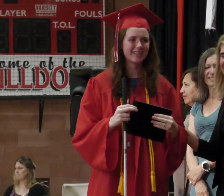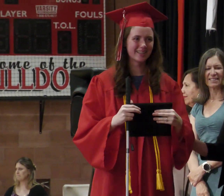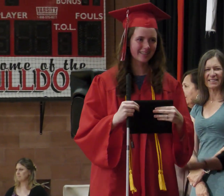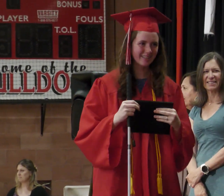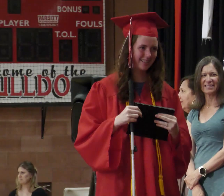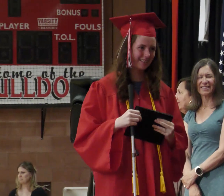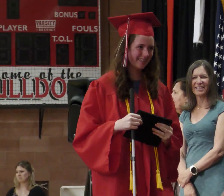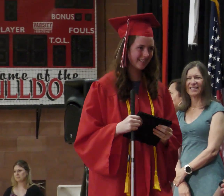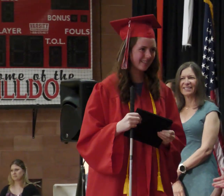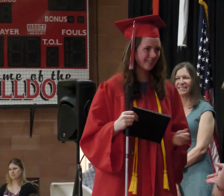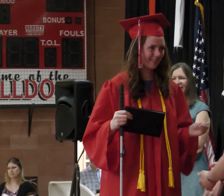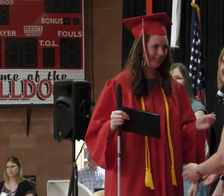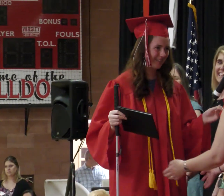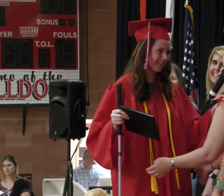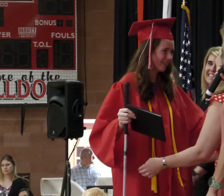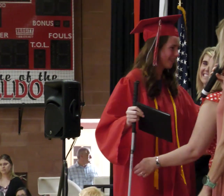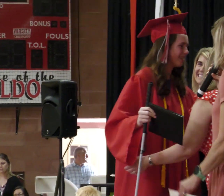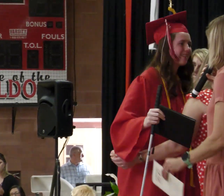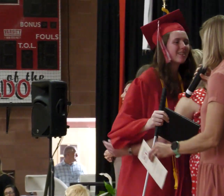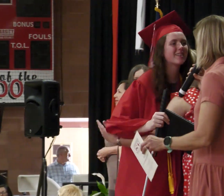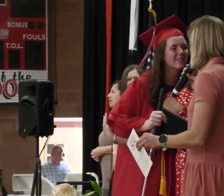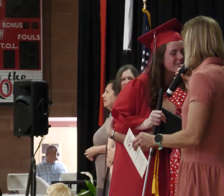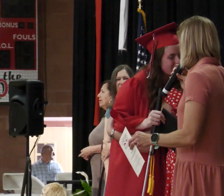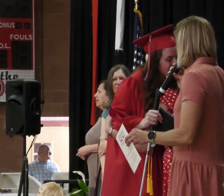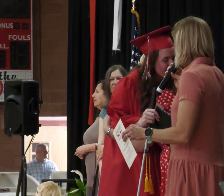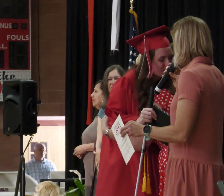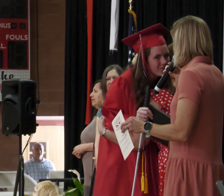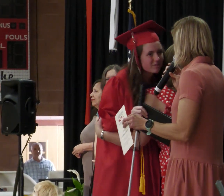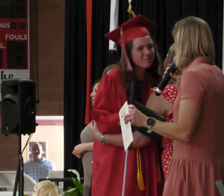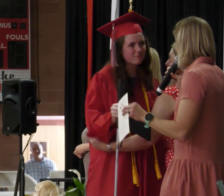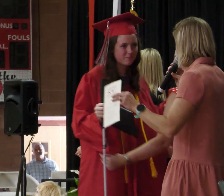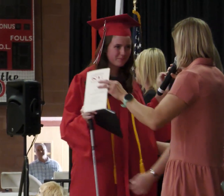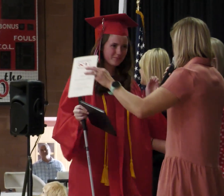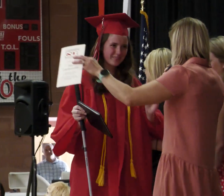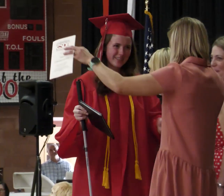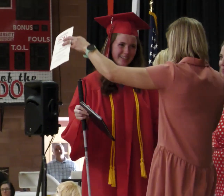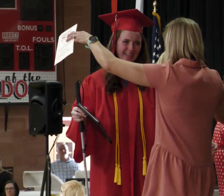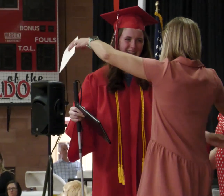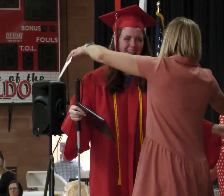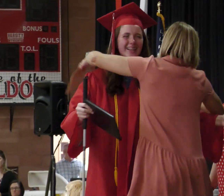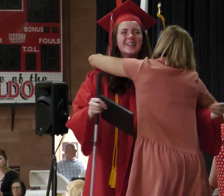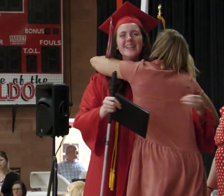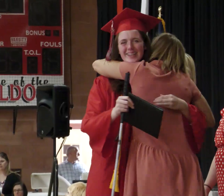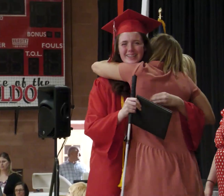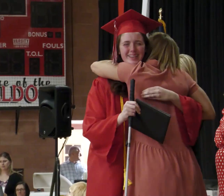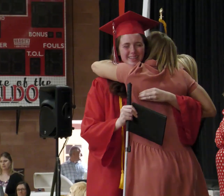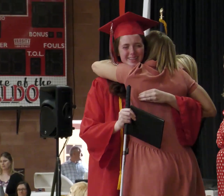Stepping forward To see Miss Huddleston Giving her a hug She better give me a hug